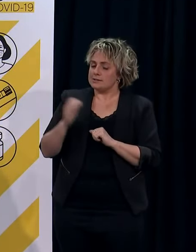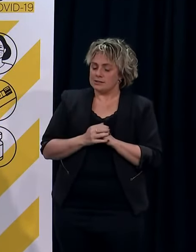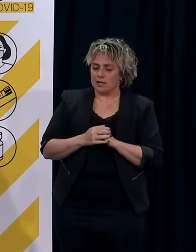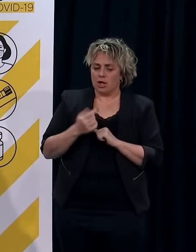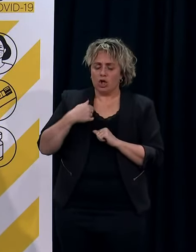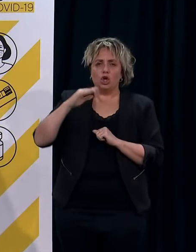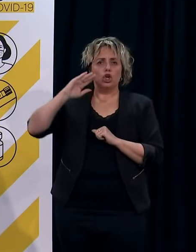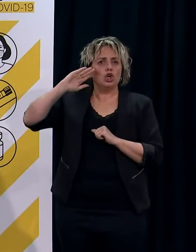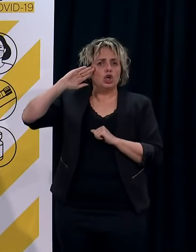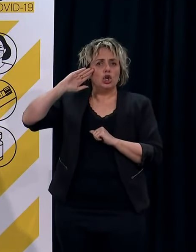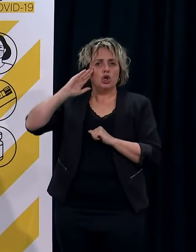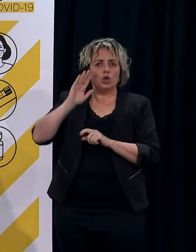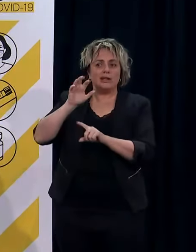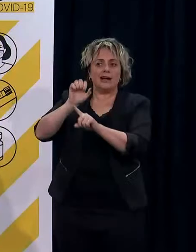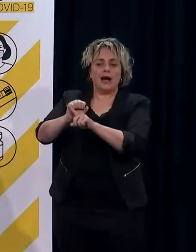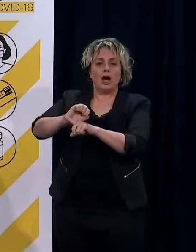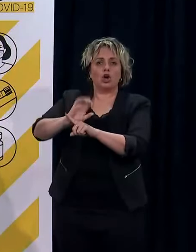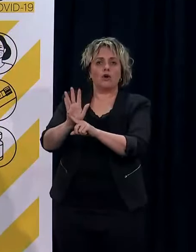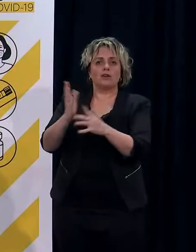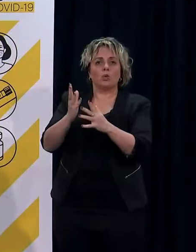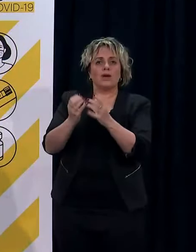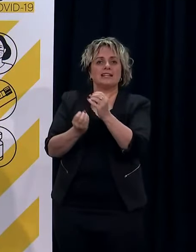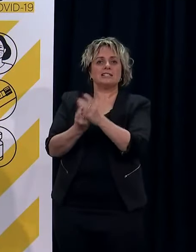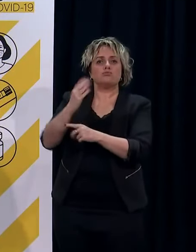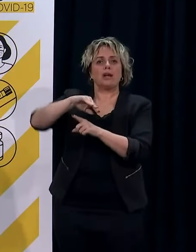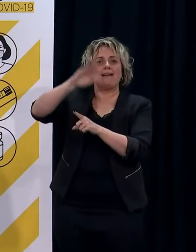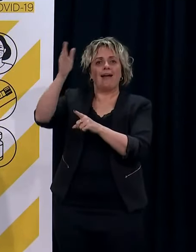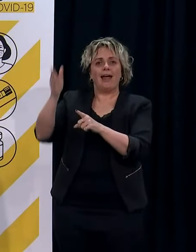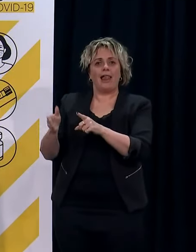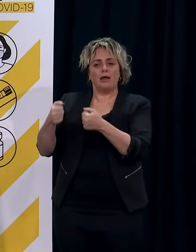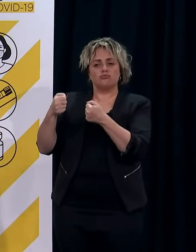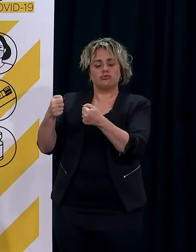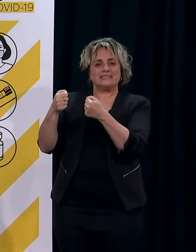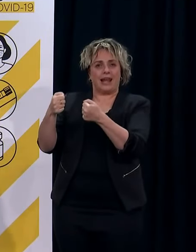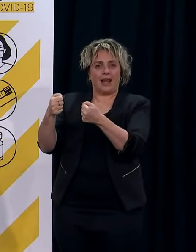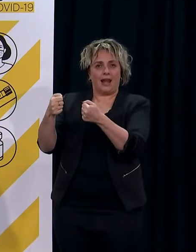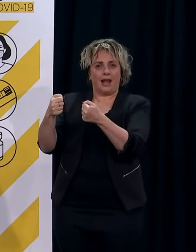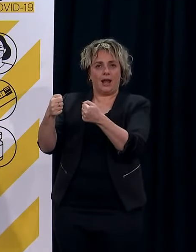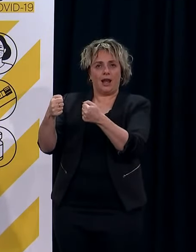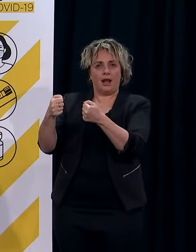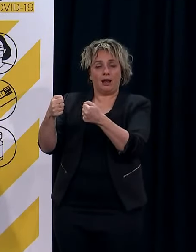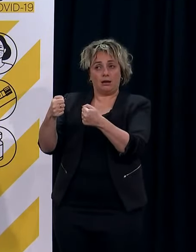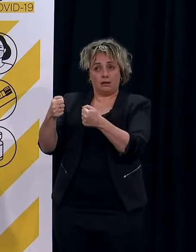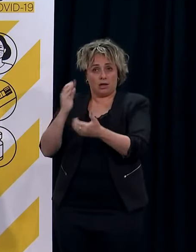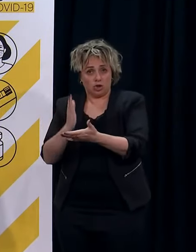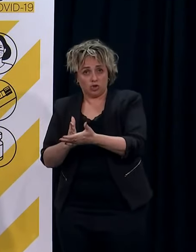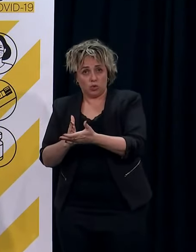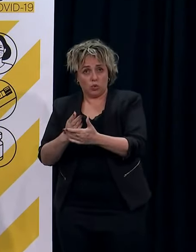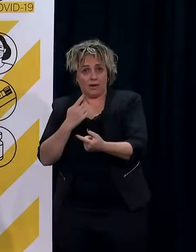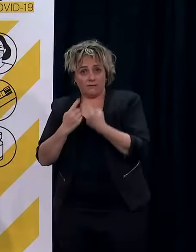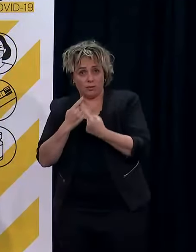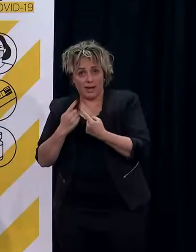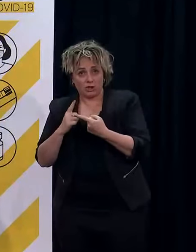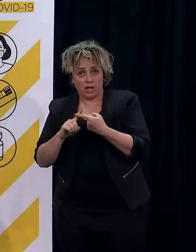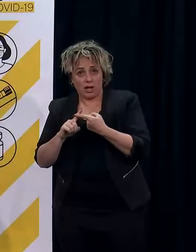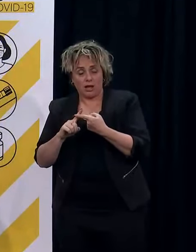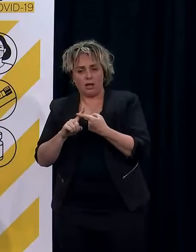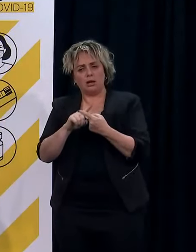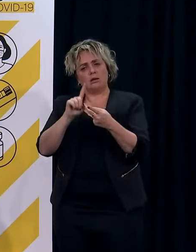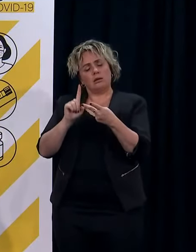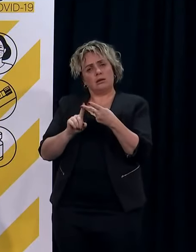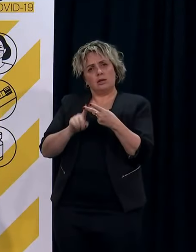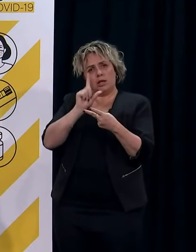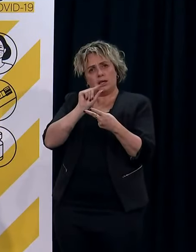positive case of Covid-19 detected at the Spring Hill Corrections Facility. Could you please, A, confirm if that's true, and B, give us a